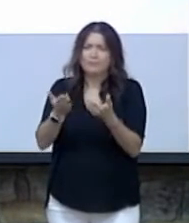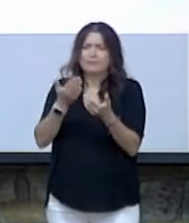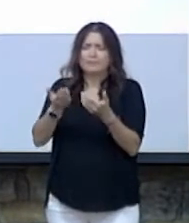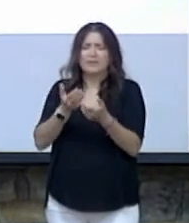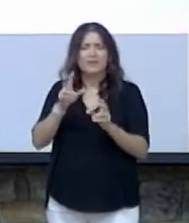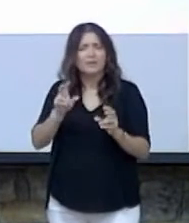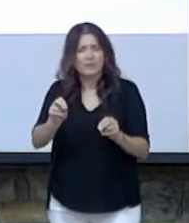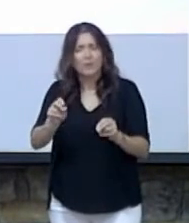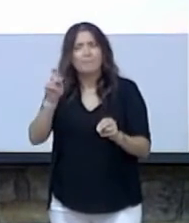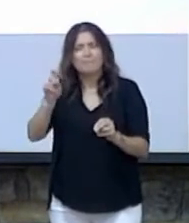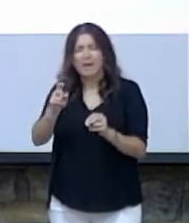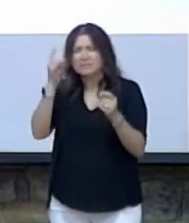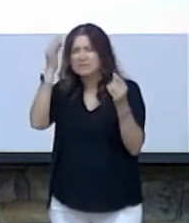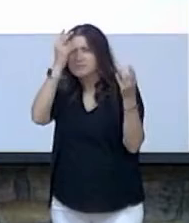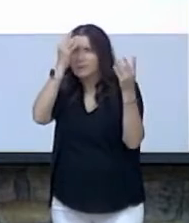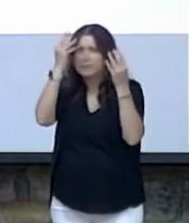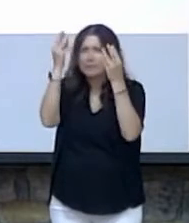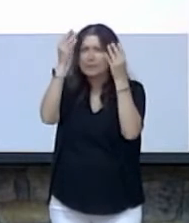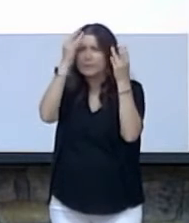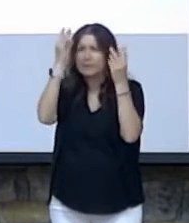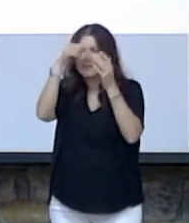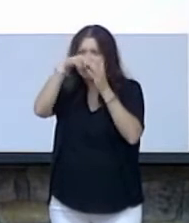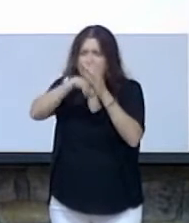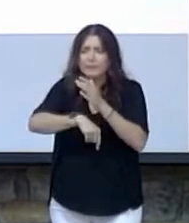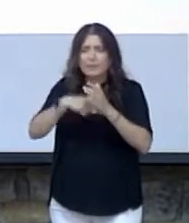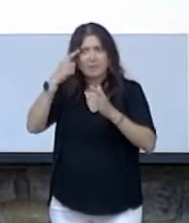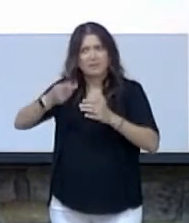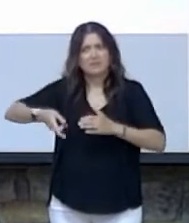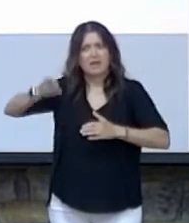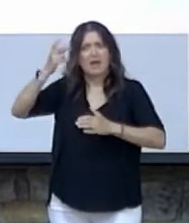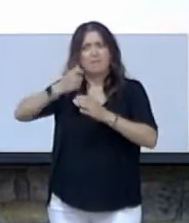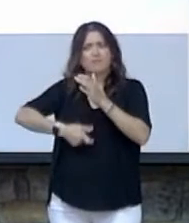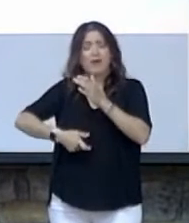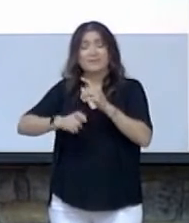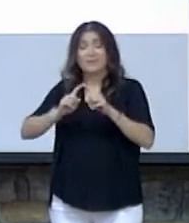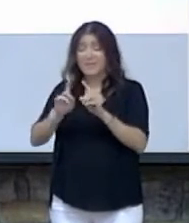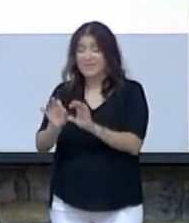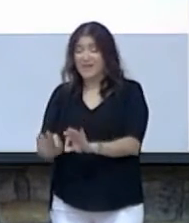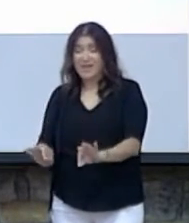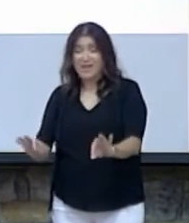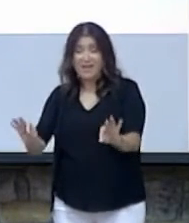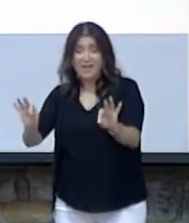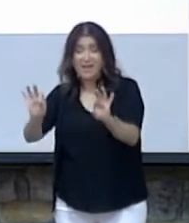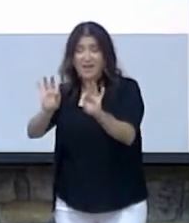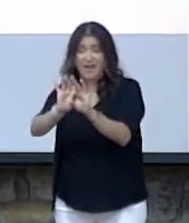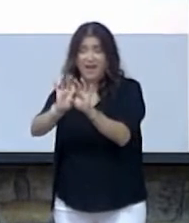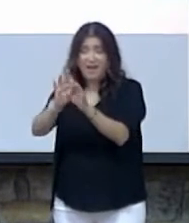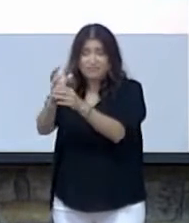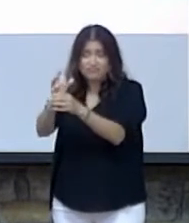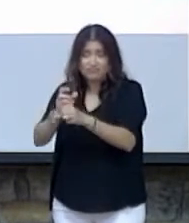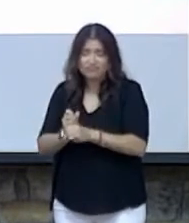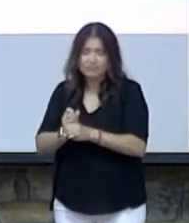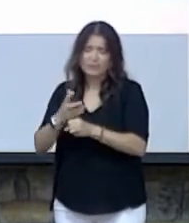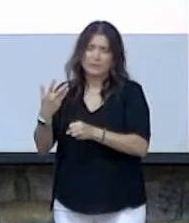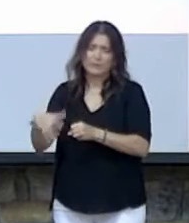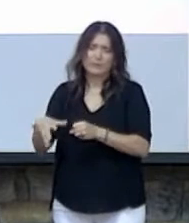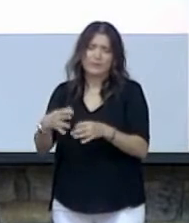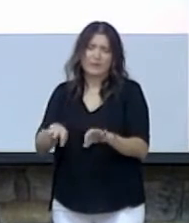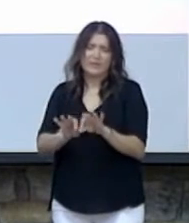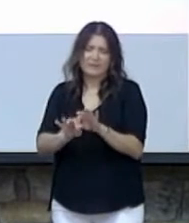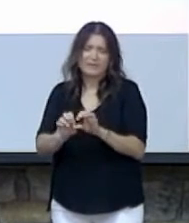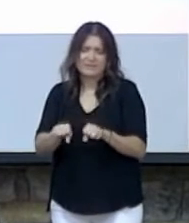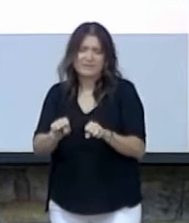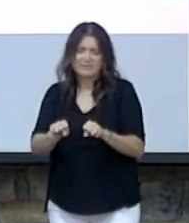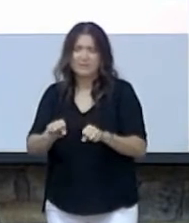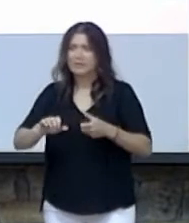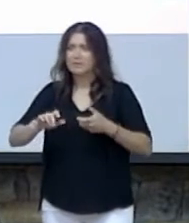thought about completely and thoroughly. It comes at a high price, but the value that is gained is worth it. Jesus says,